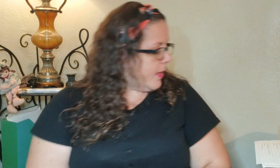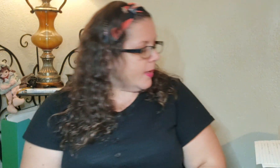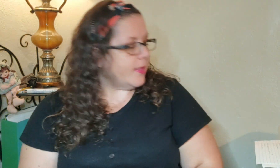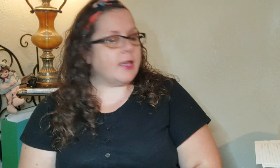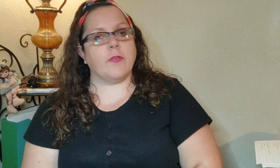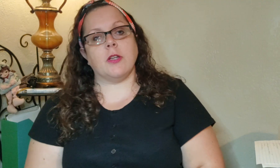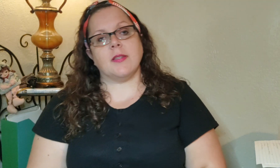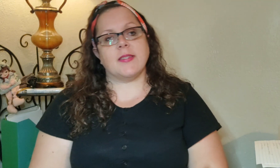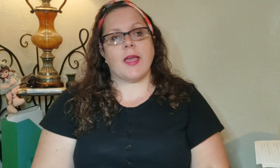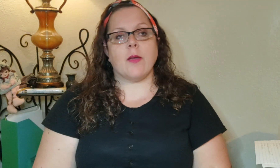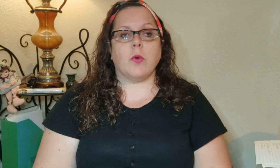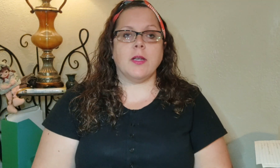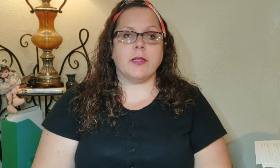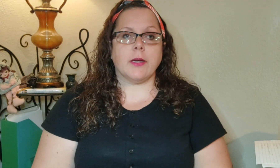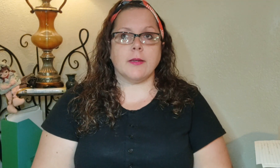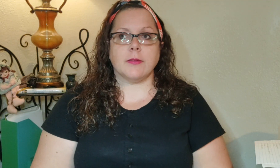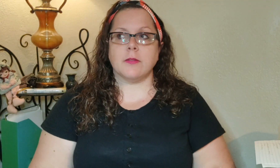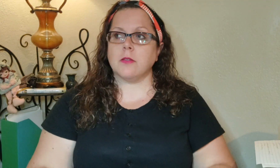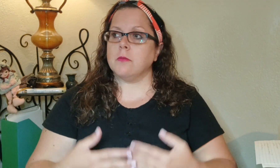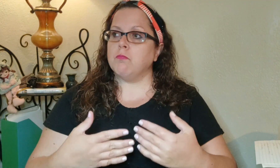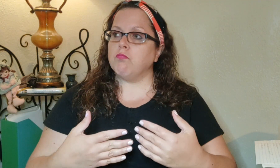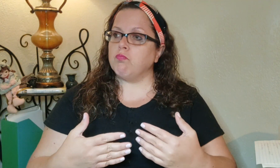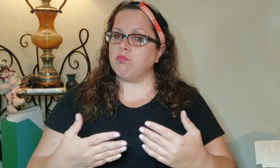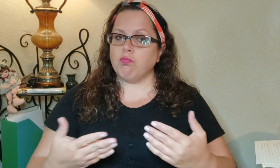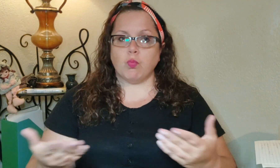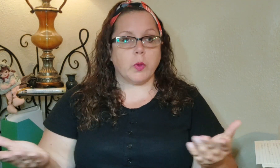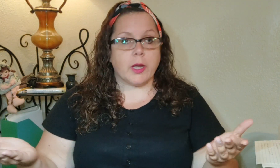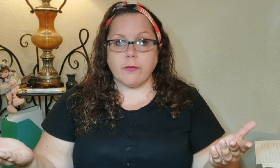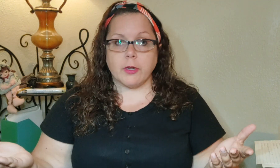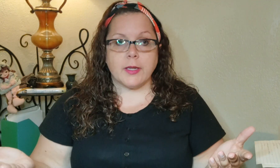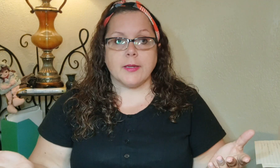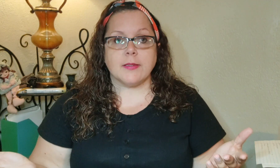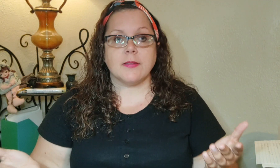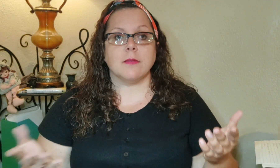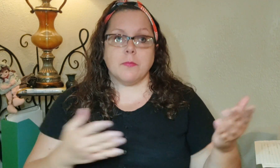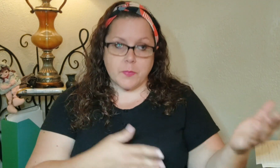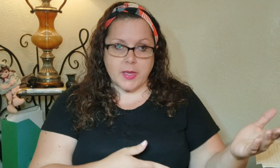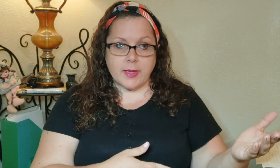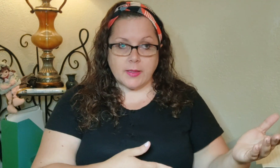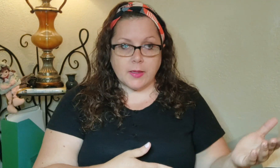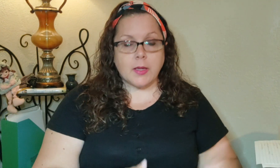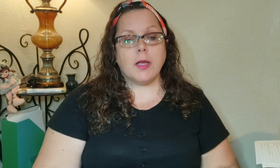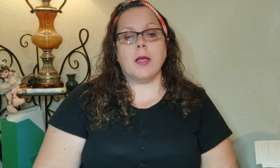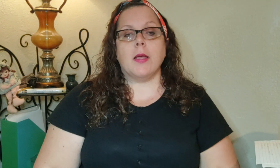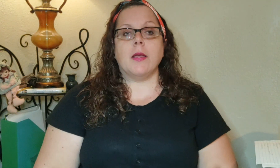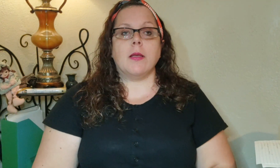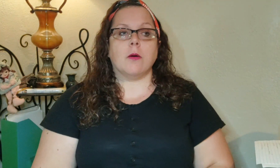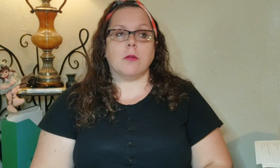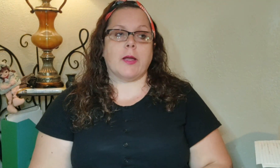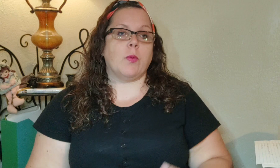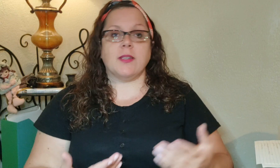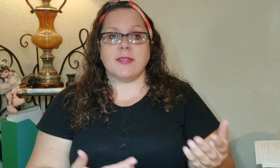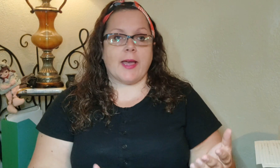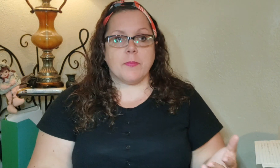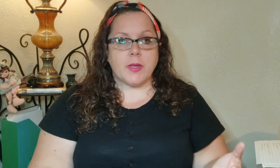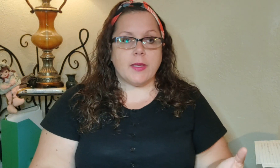And then if you're to say, what does whatever it is mean? Like, what does that